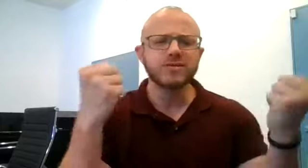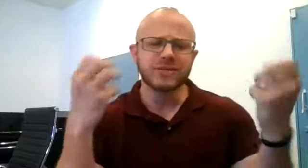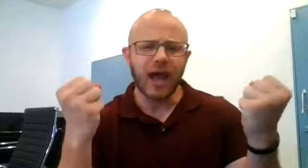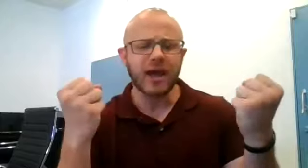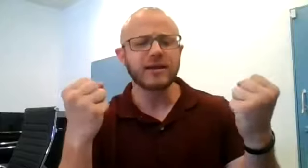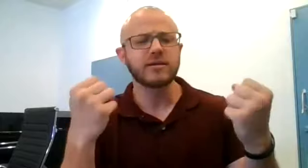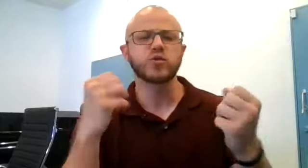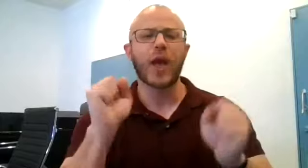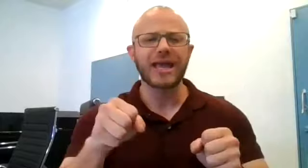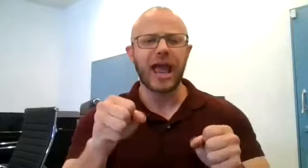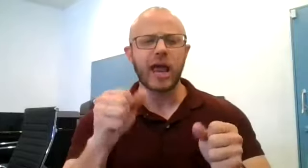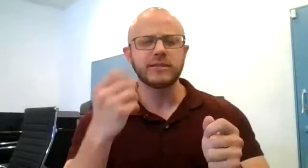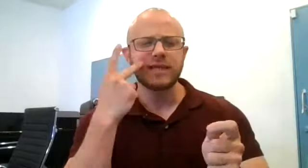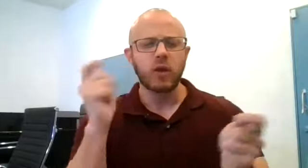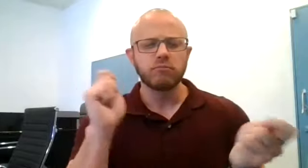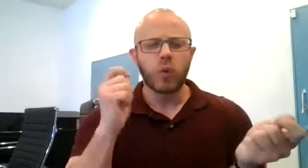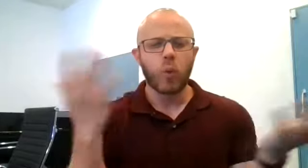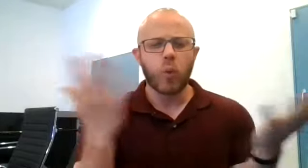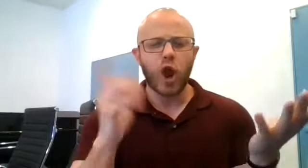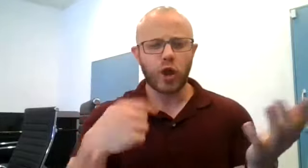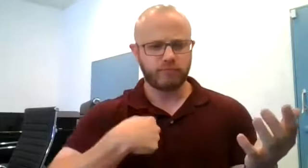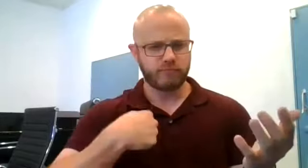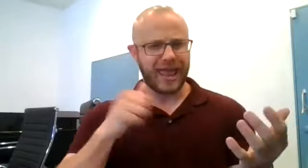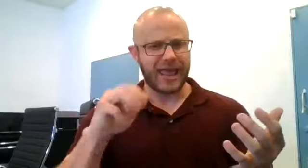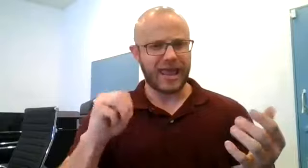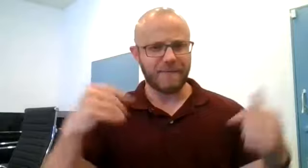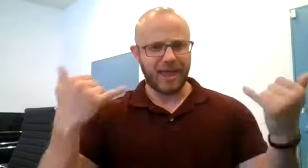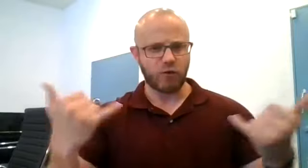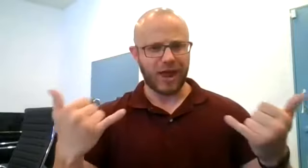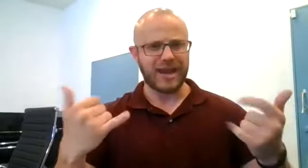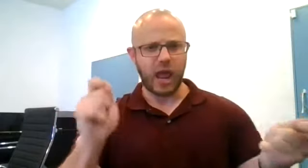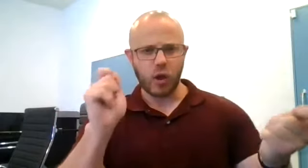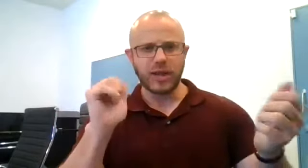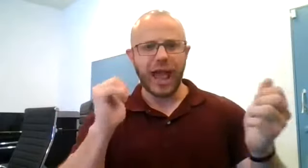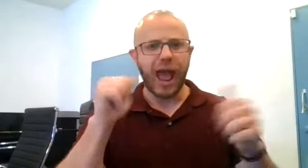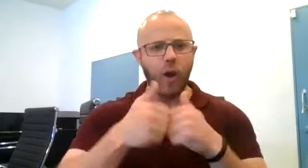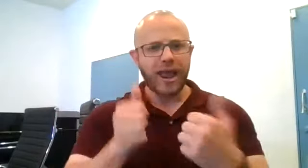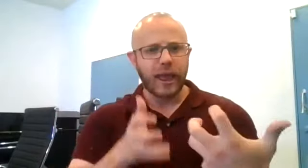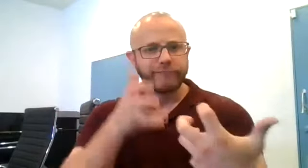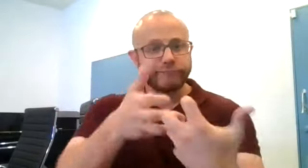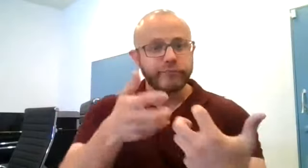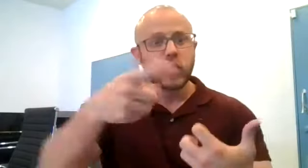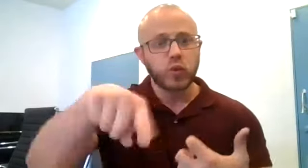to see your signing so I can see right now how I